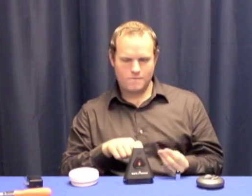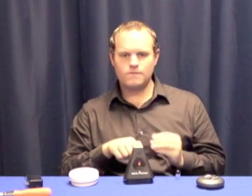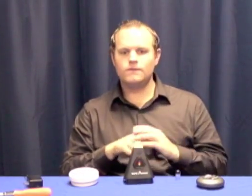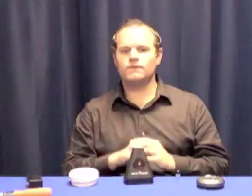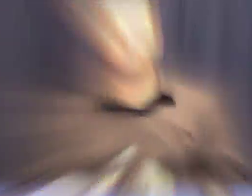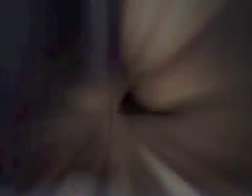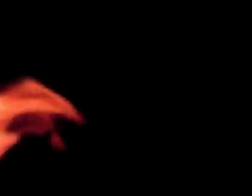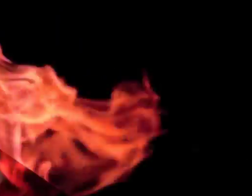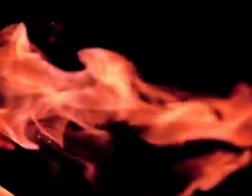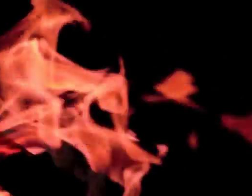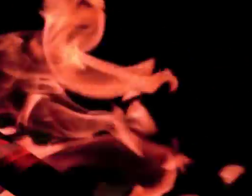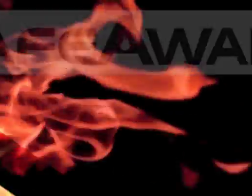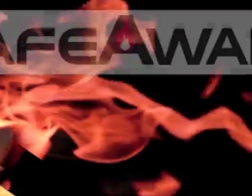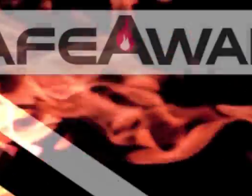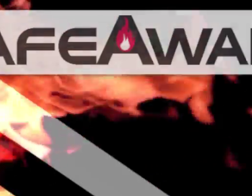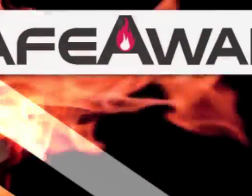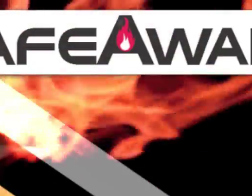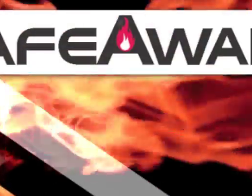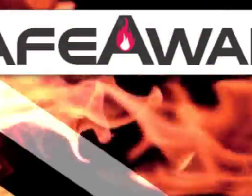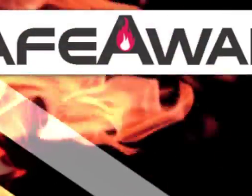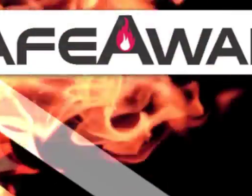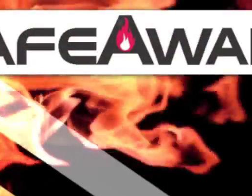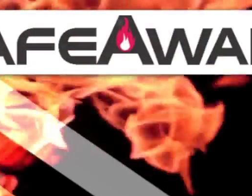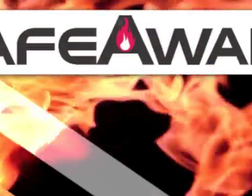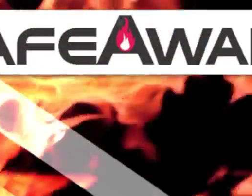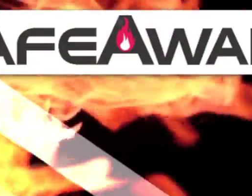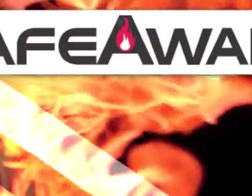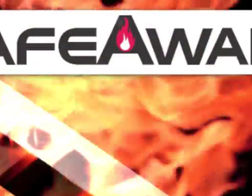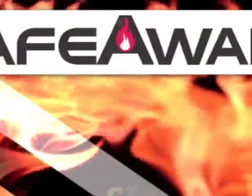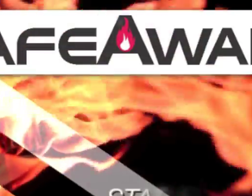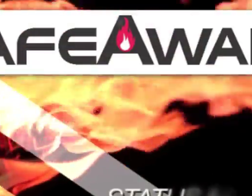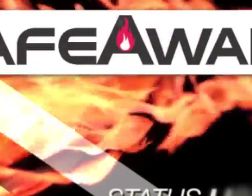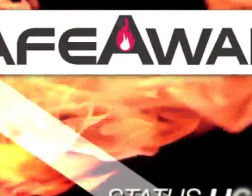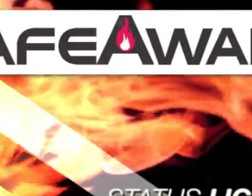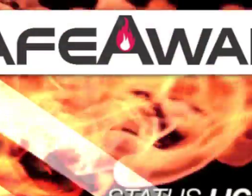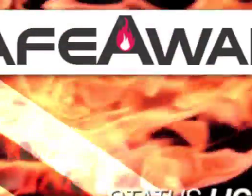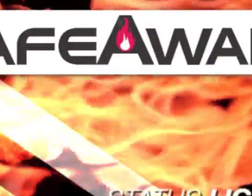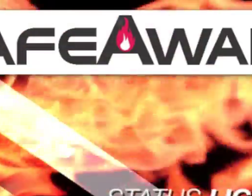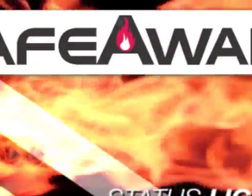in the SafeAwake. When the new batteries are in, make sure the yellow light is no longer on.